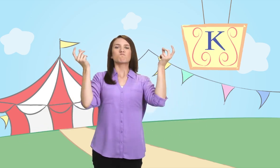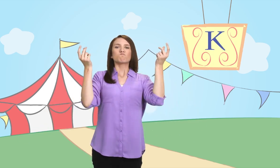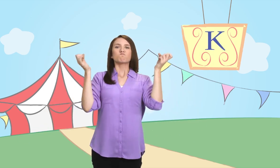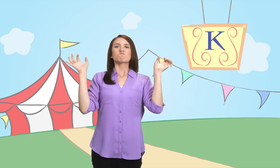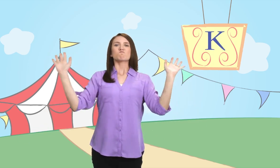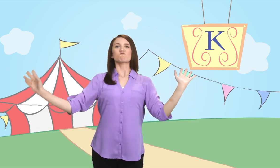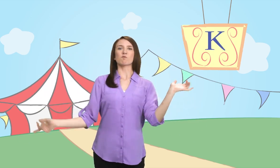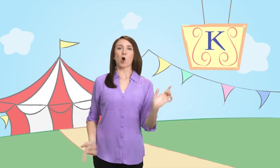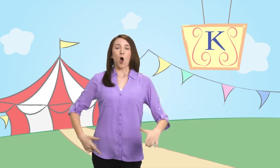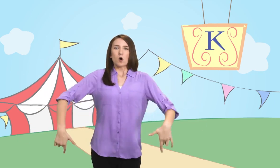Fix your mustache.